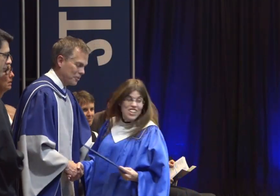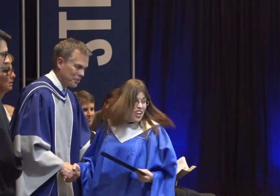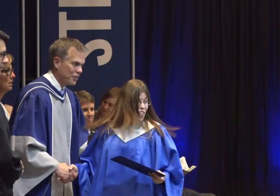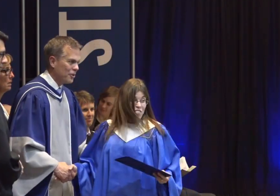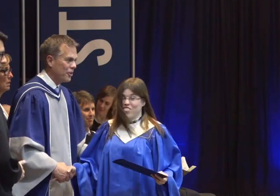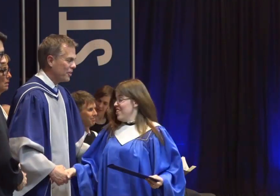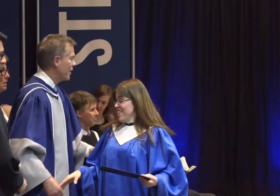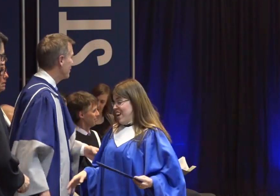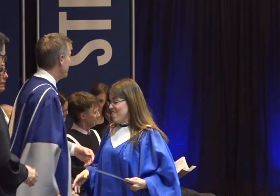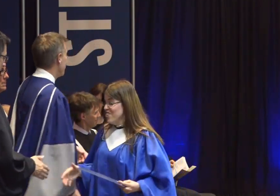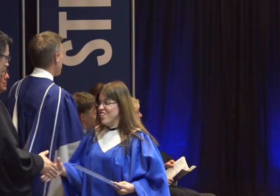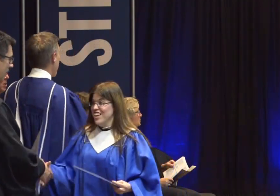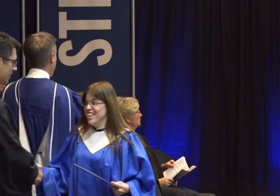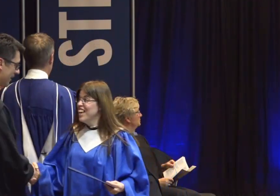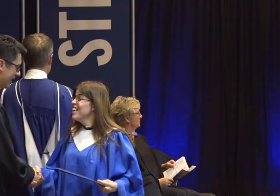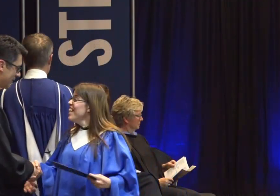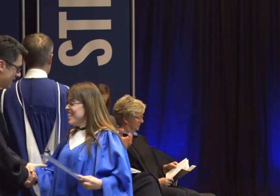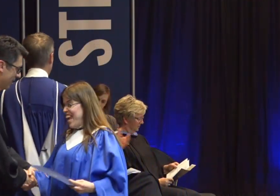Savannah Logan.